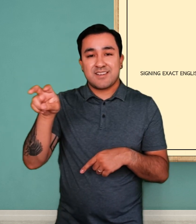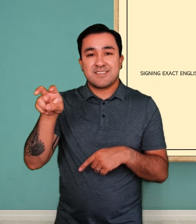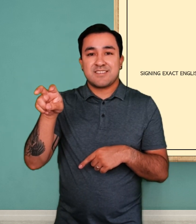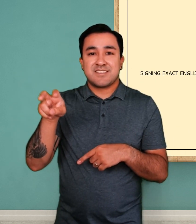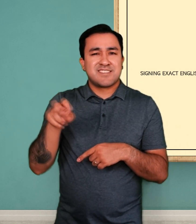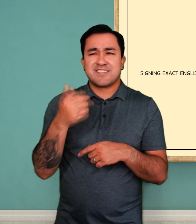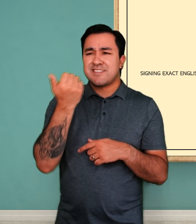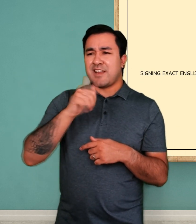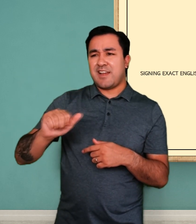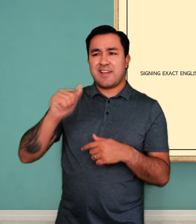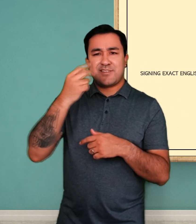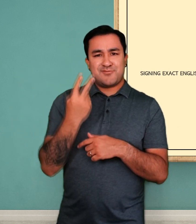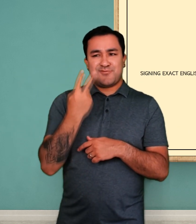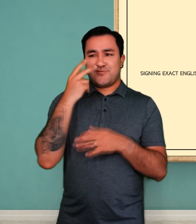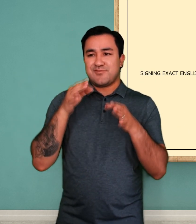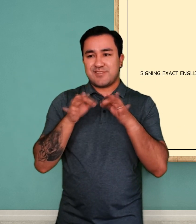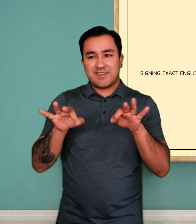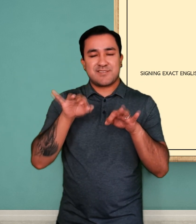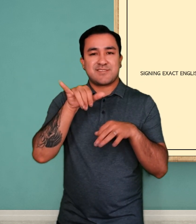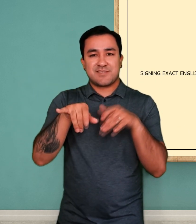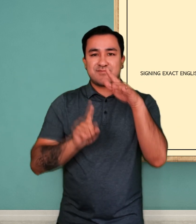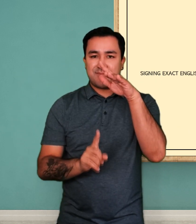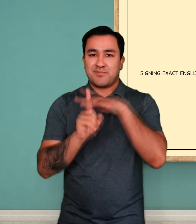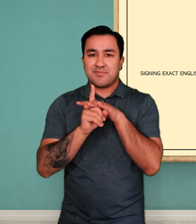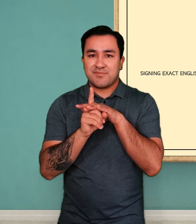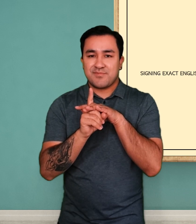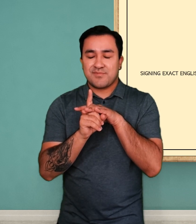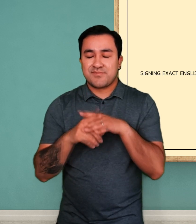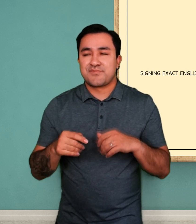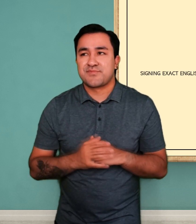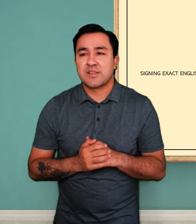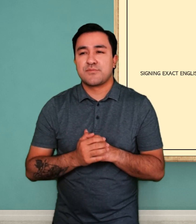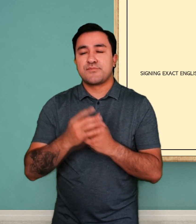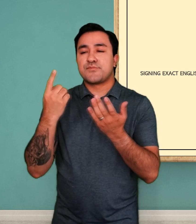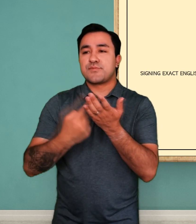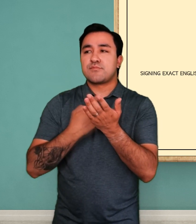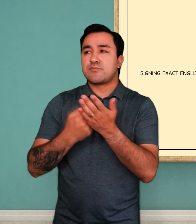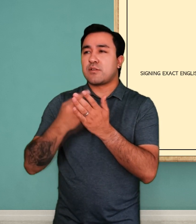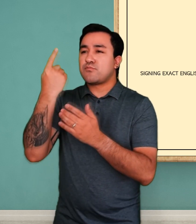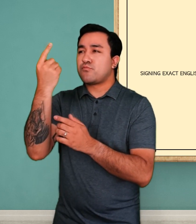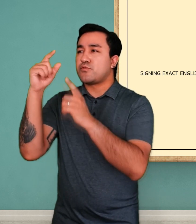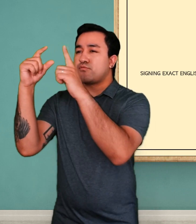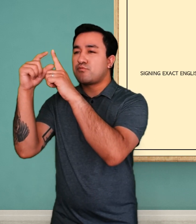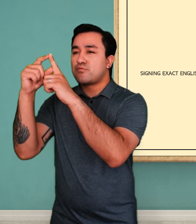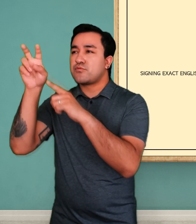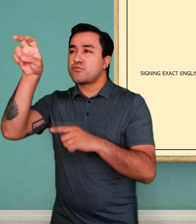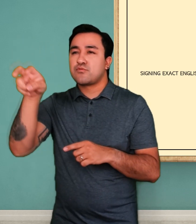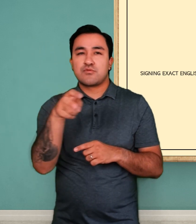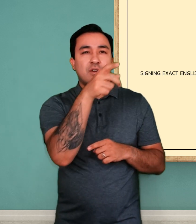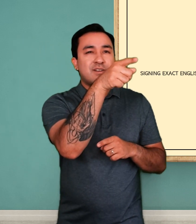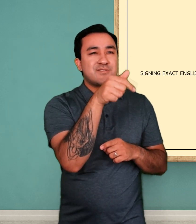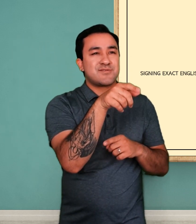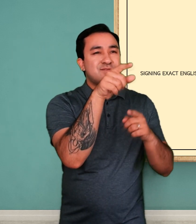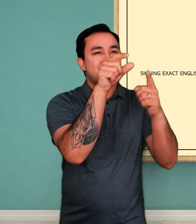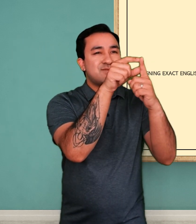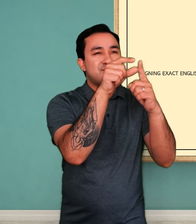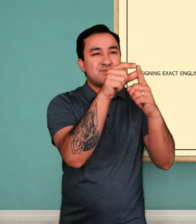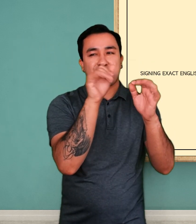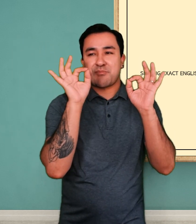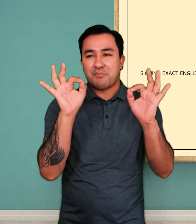between any two languages. Sometimes words easily translate to the target language, but often there are words in one language that